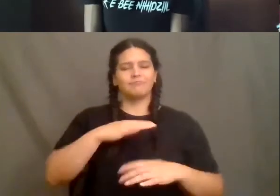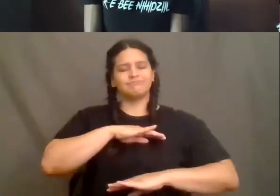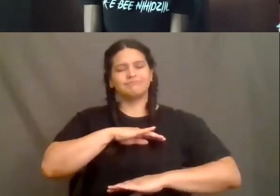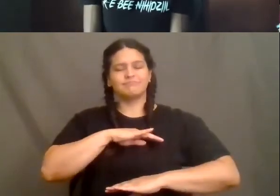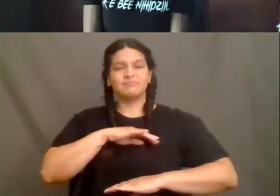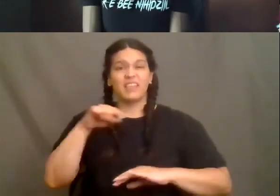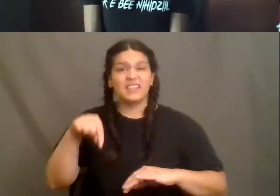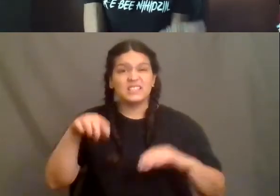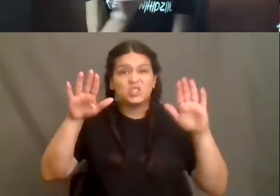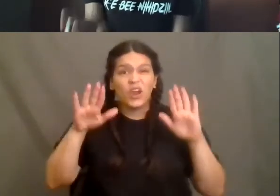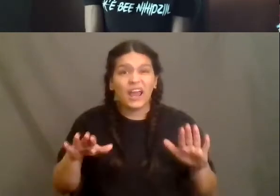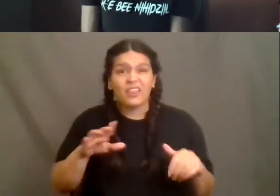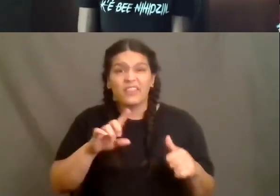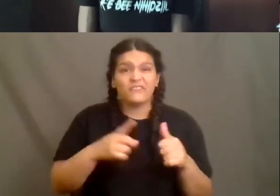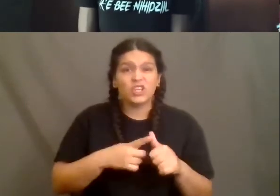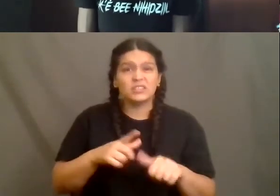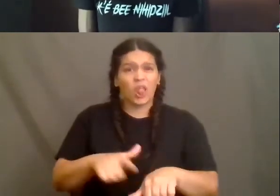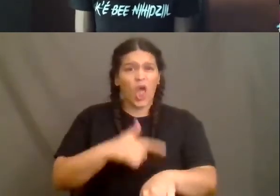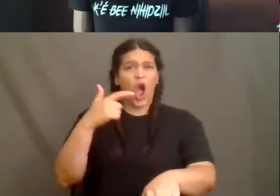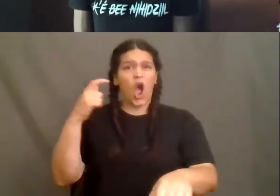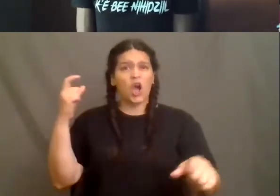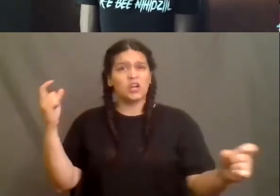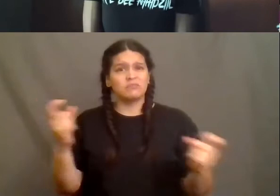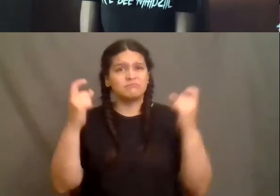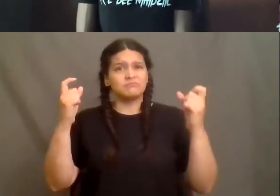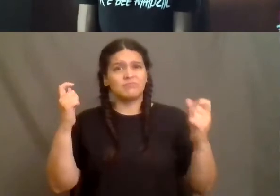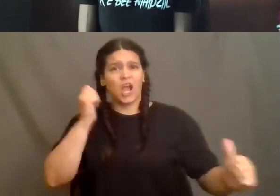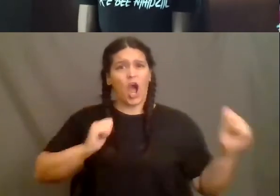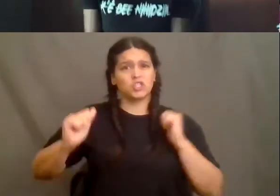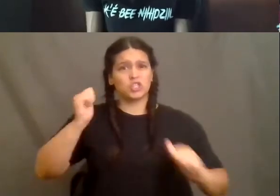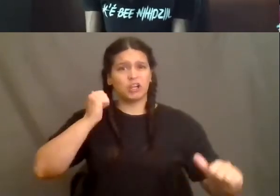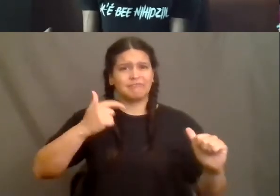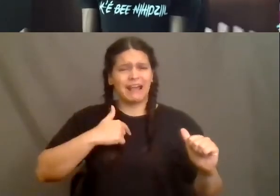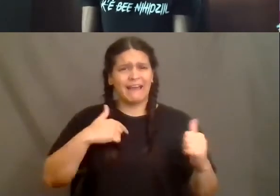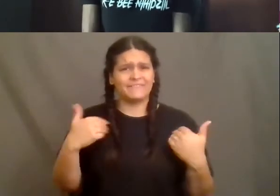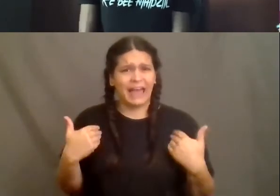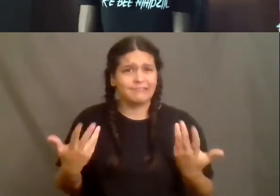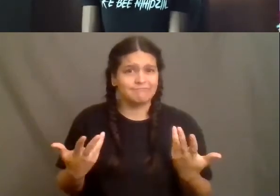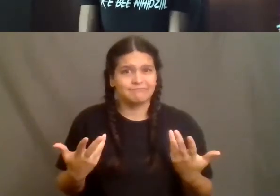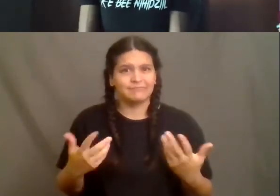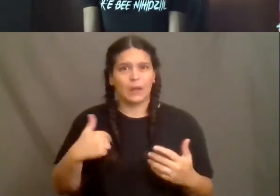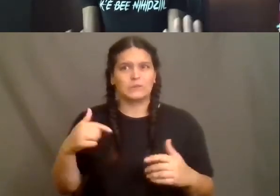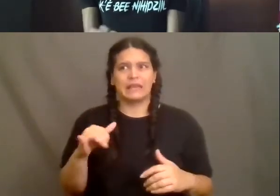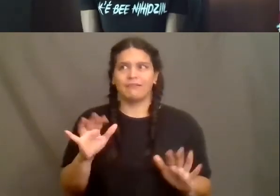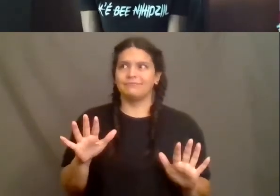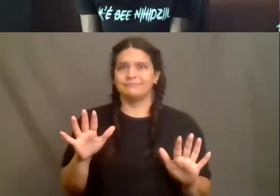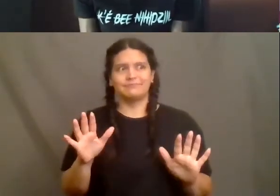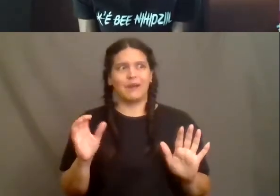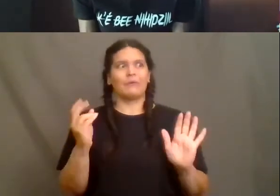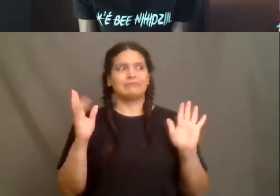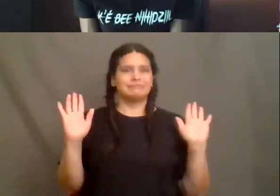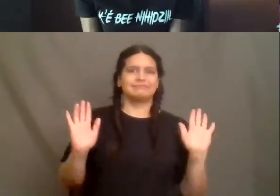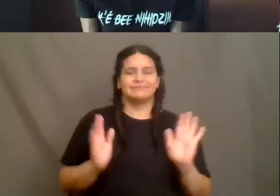the first long concert that I've done. So I was like, oh. We feel very honored and